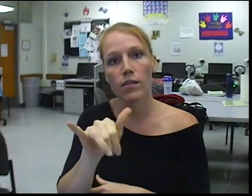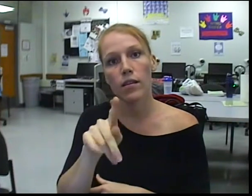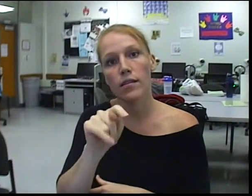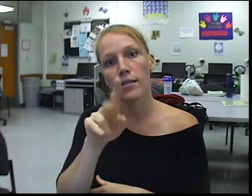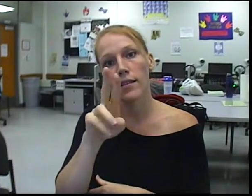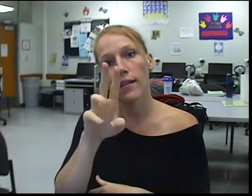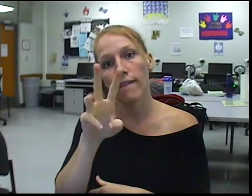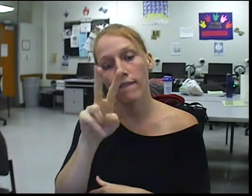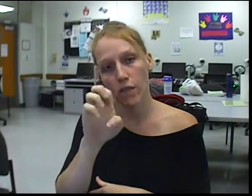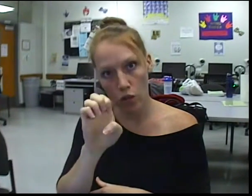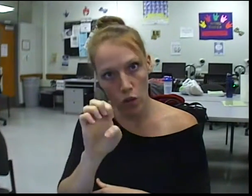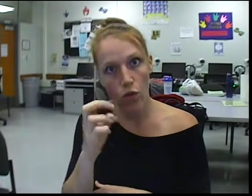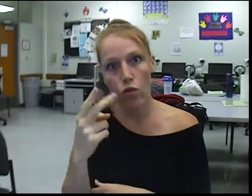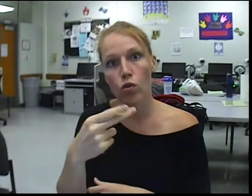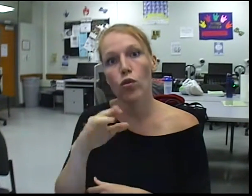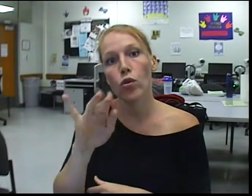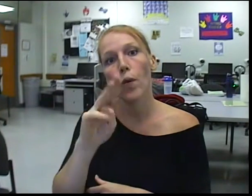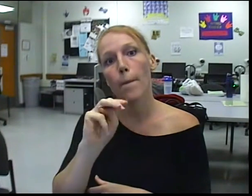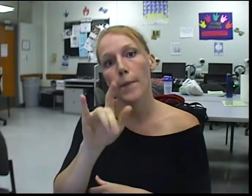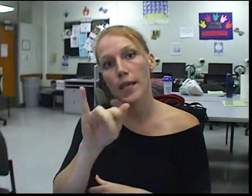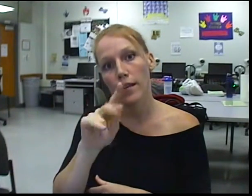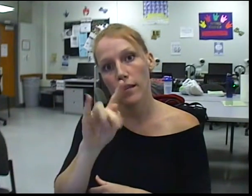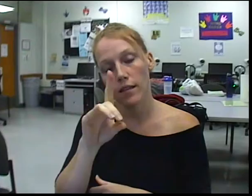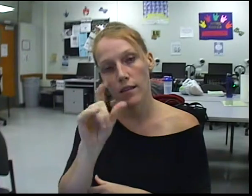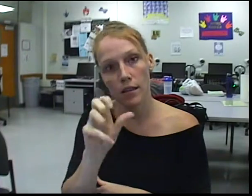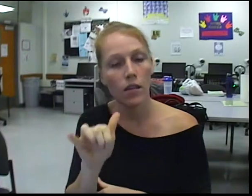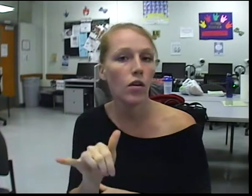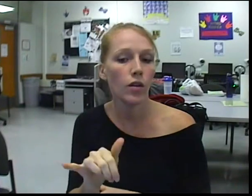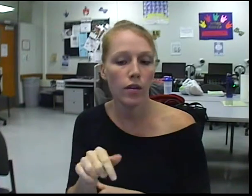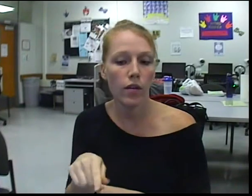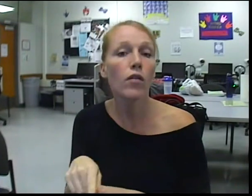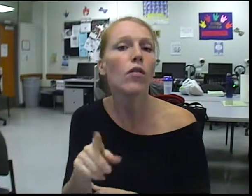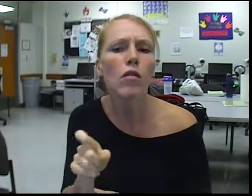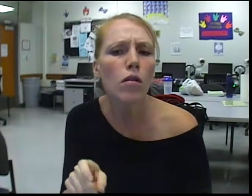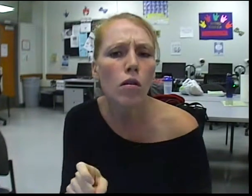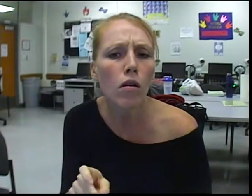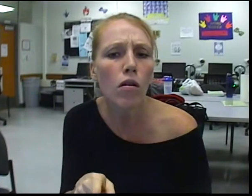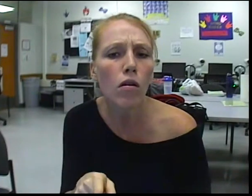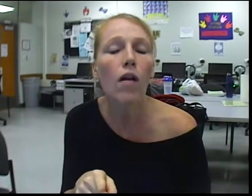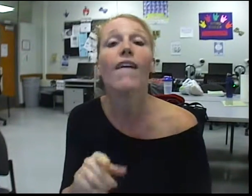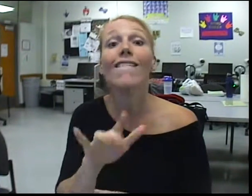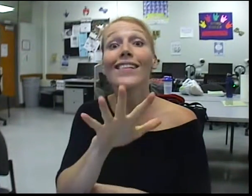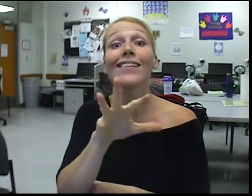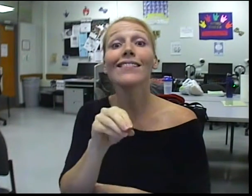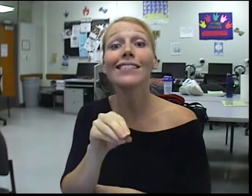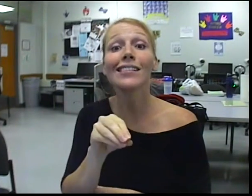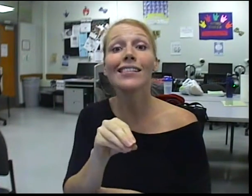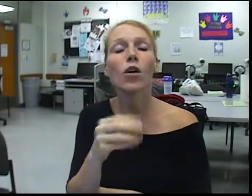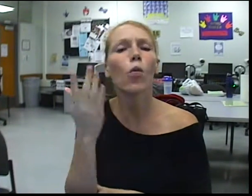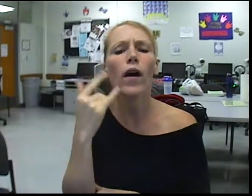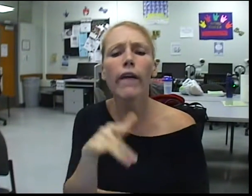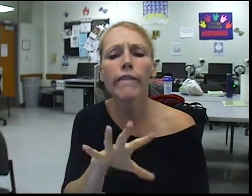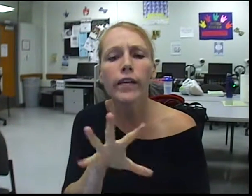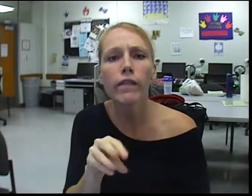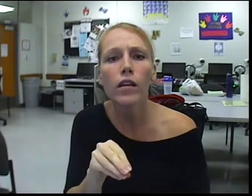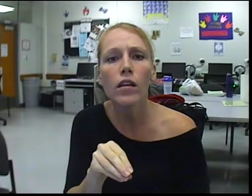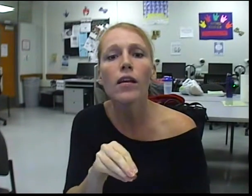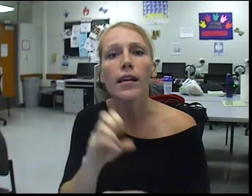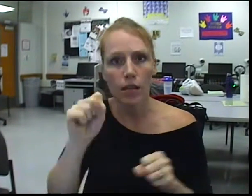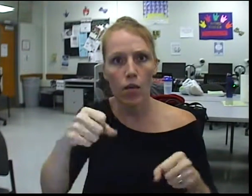that? Why is it 50? Okay. It can hold 10 milliliters total. And currently